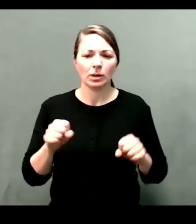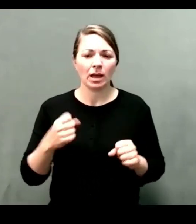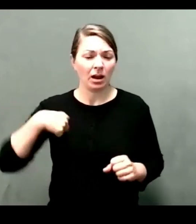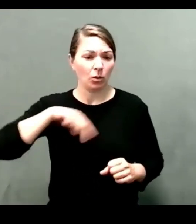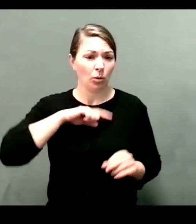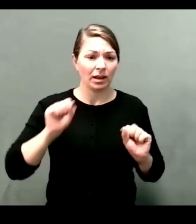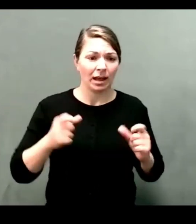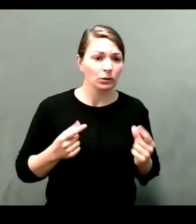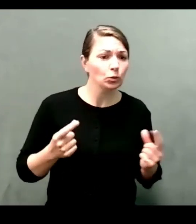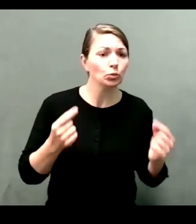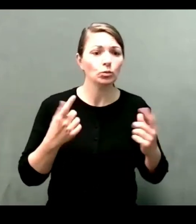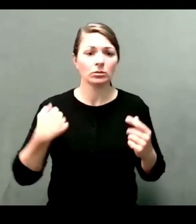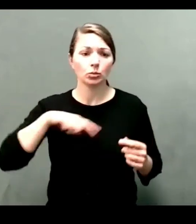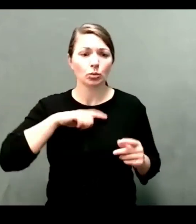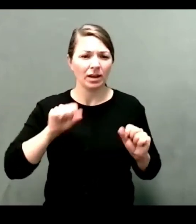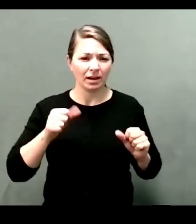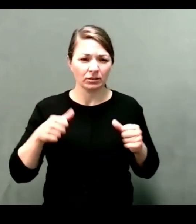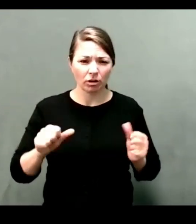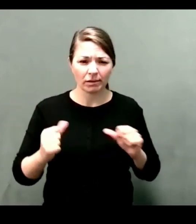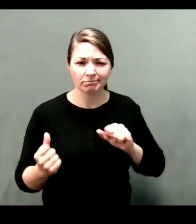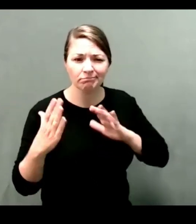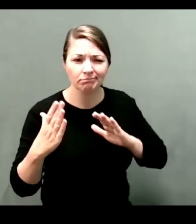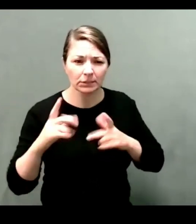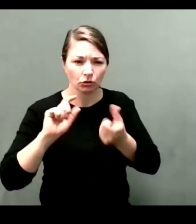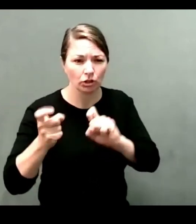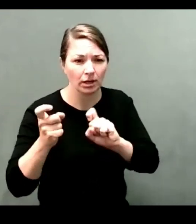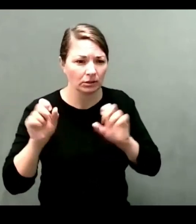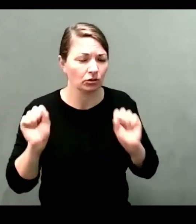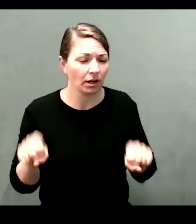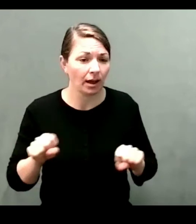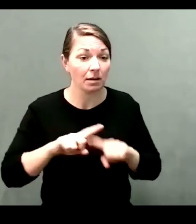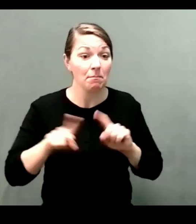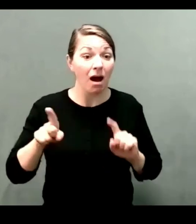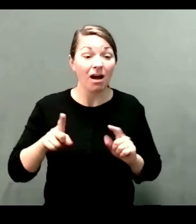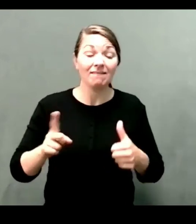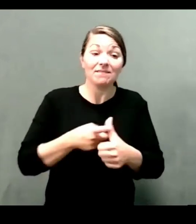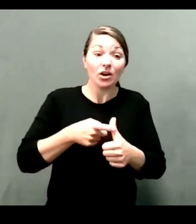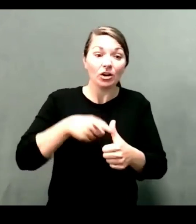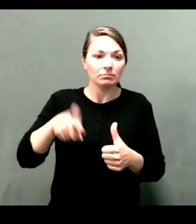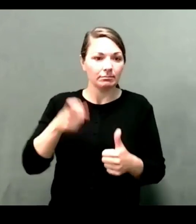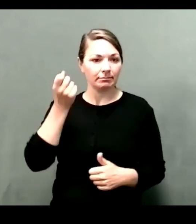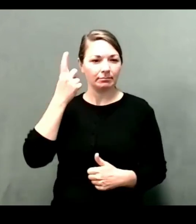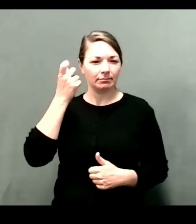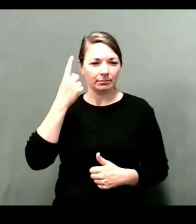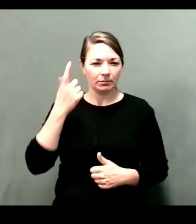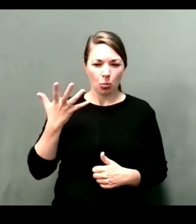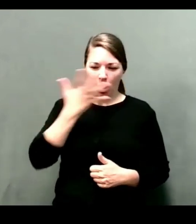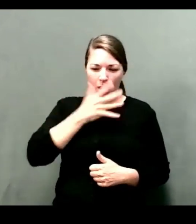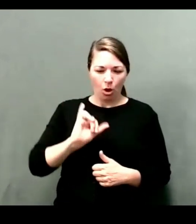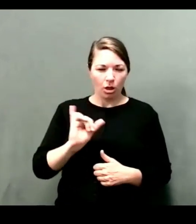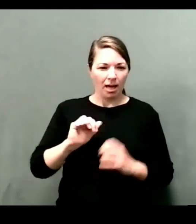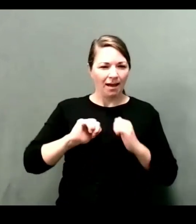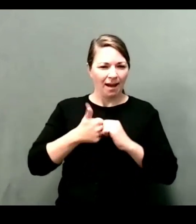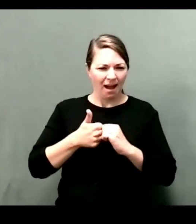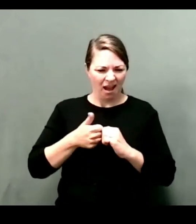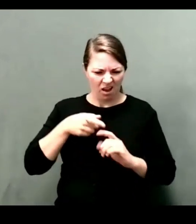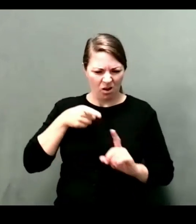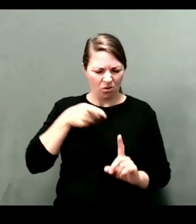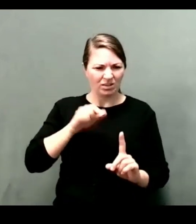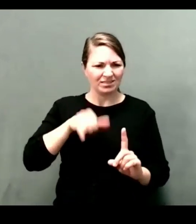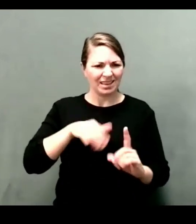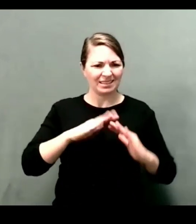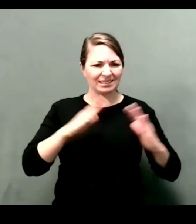impact that oppression has. But first, we have to understand how it shows up and how it's built on, how it gains power, and how